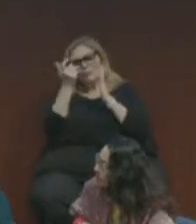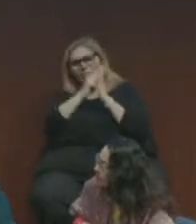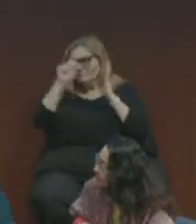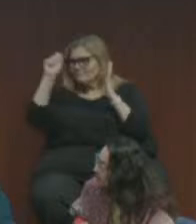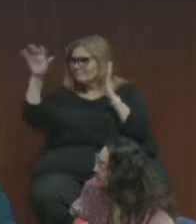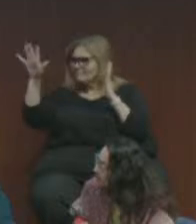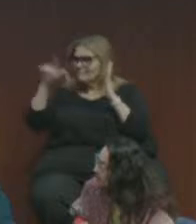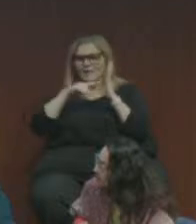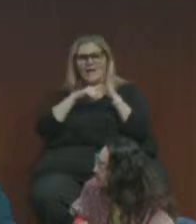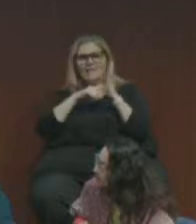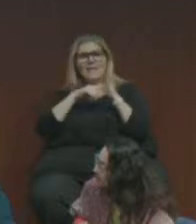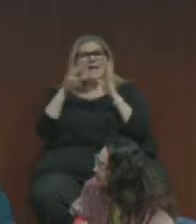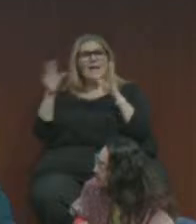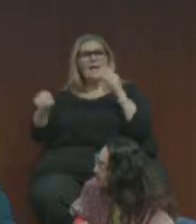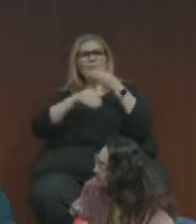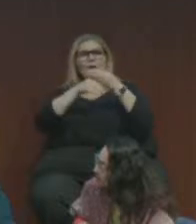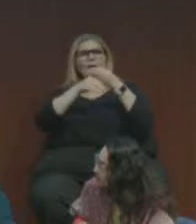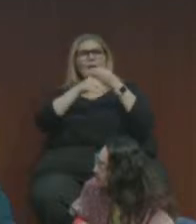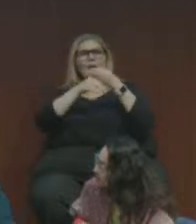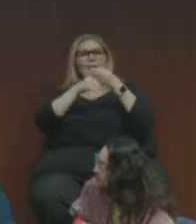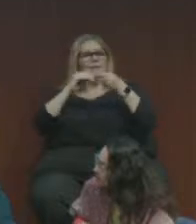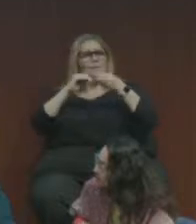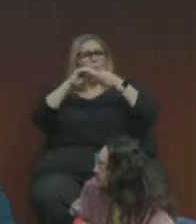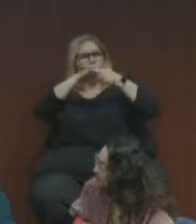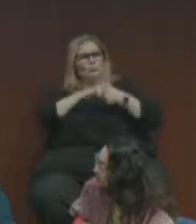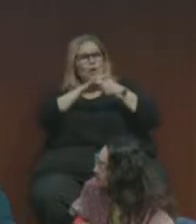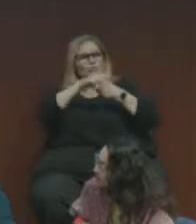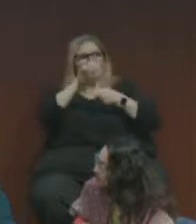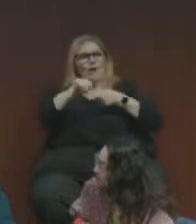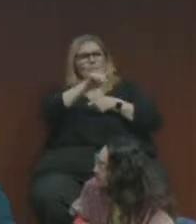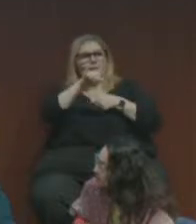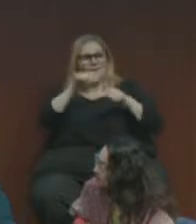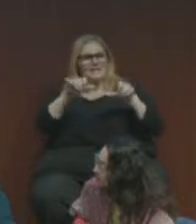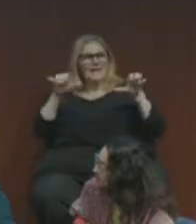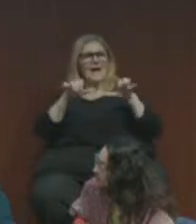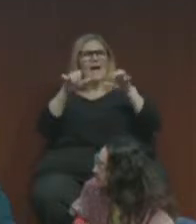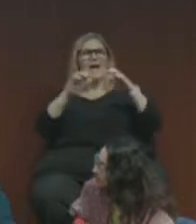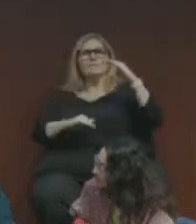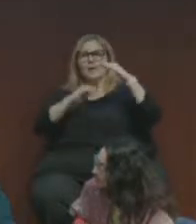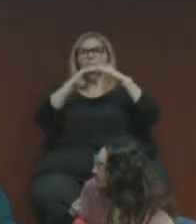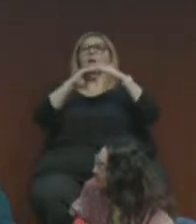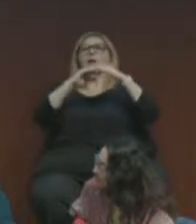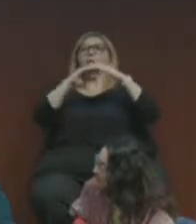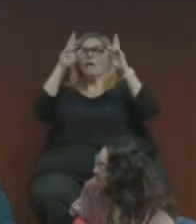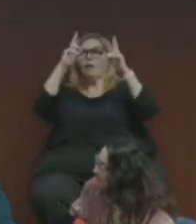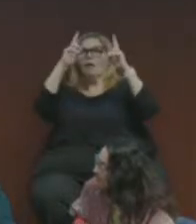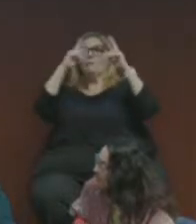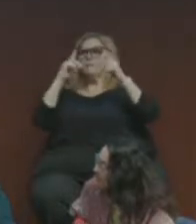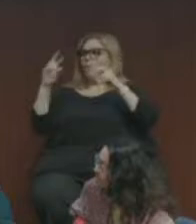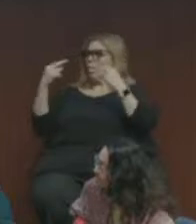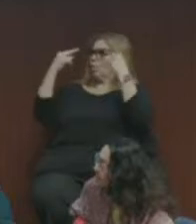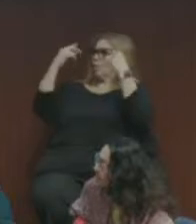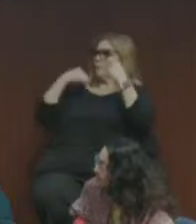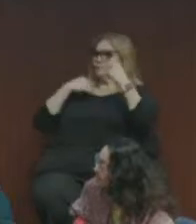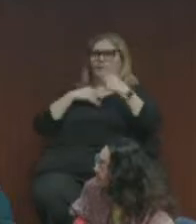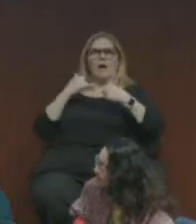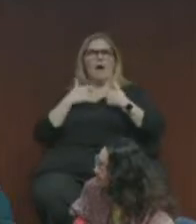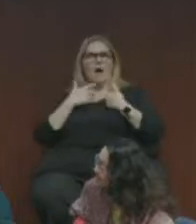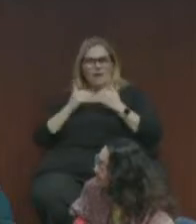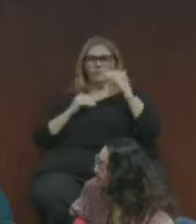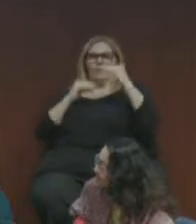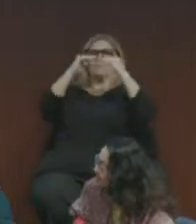and you are putting an extra level of pressure on them to act to the images that you have painted for